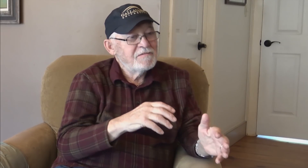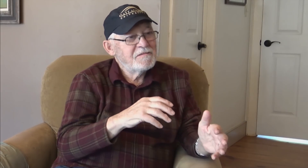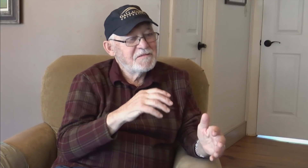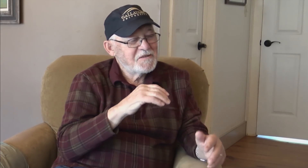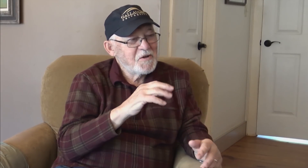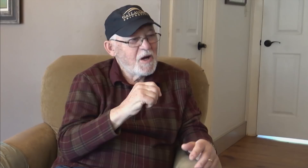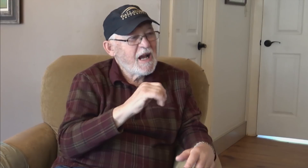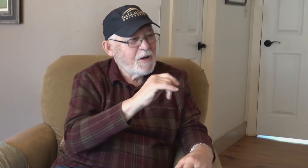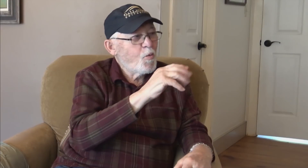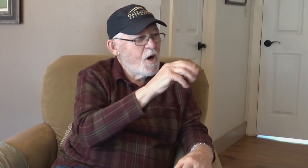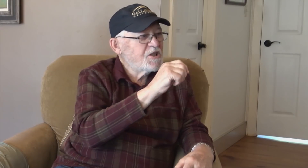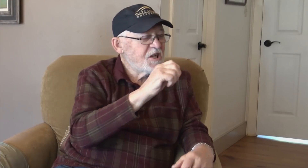And my wife taught.